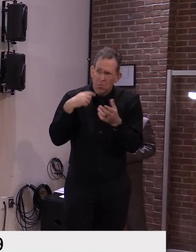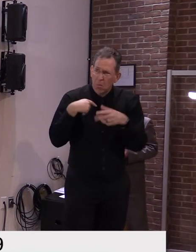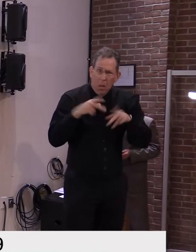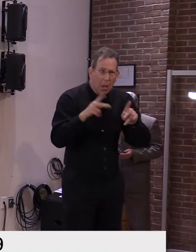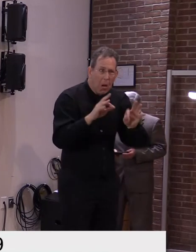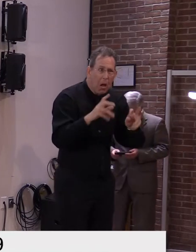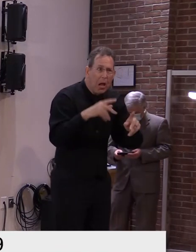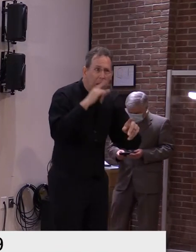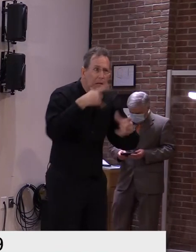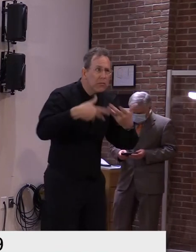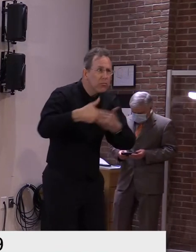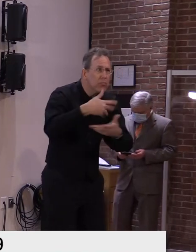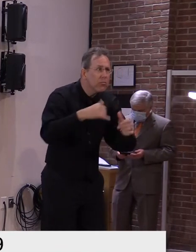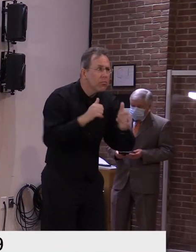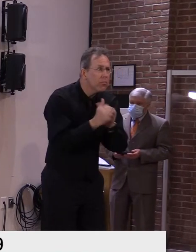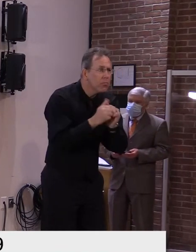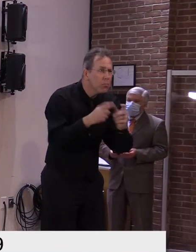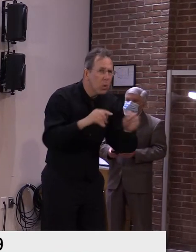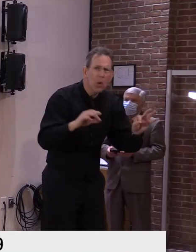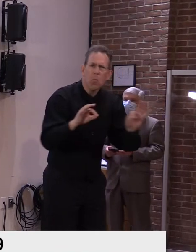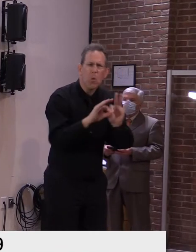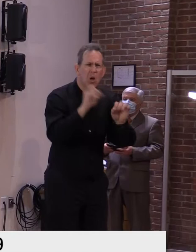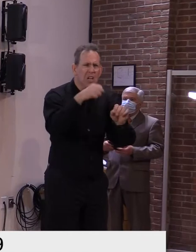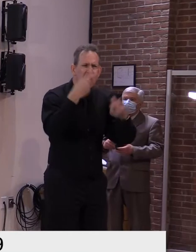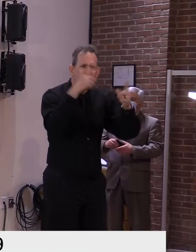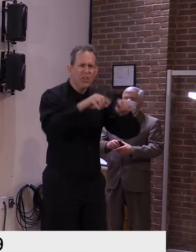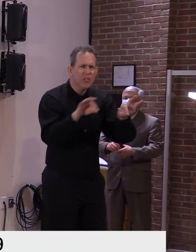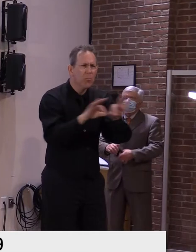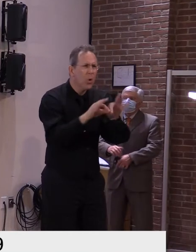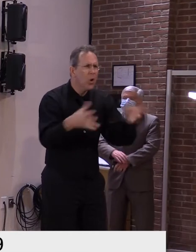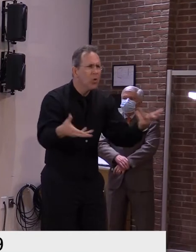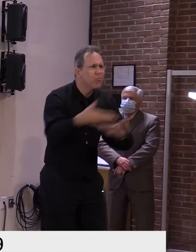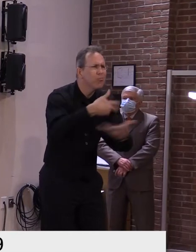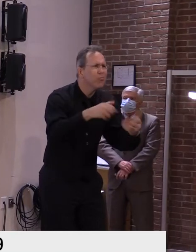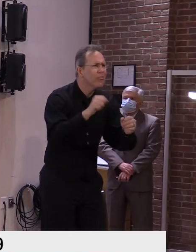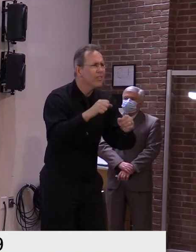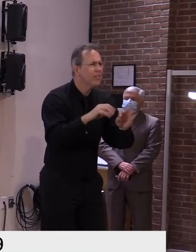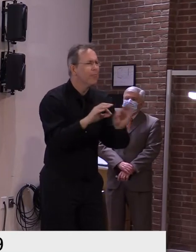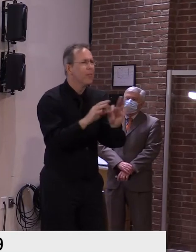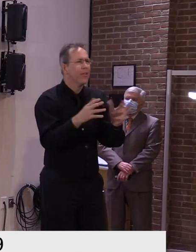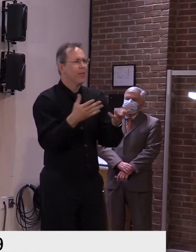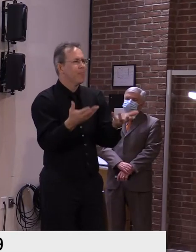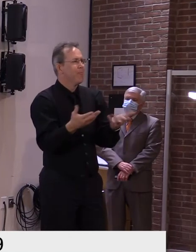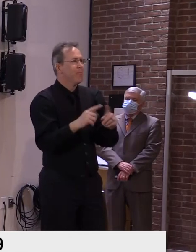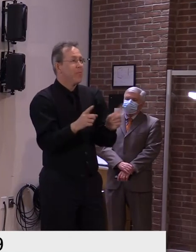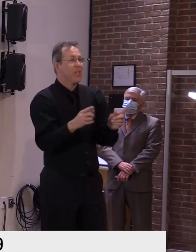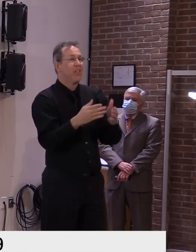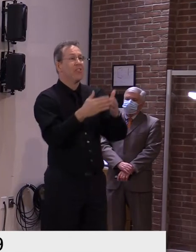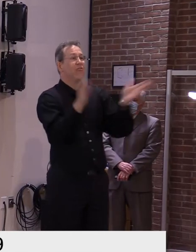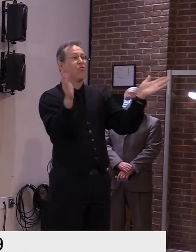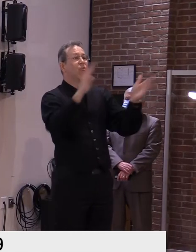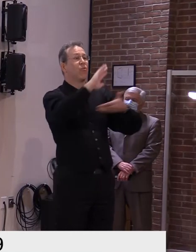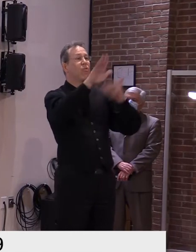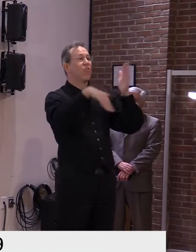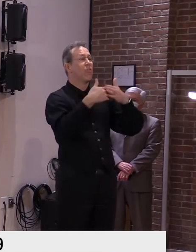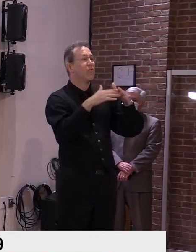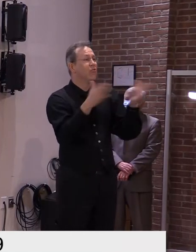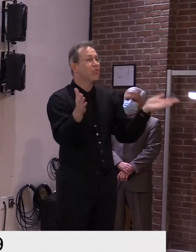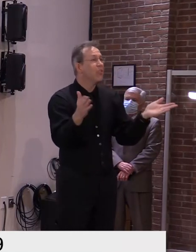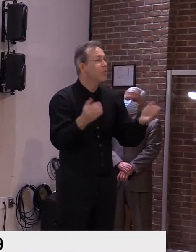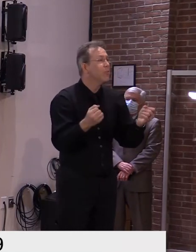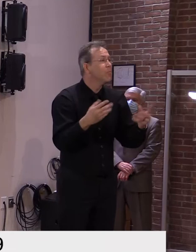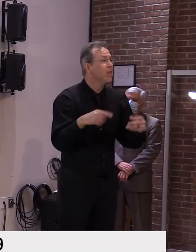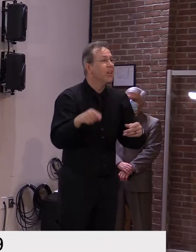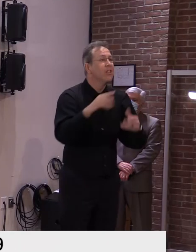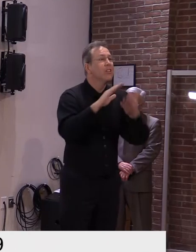lot of criticism, to be honest with you. We still do today, from many who feel we shouldn't have played at all, that we